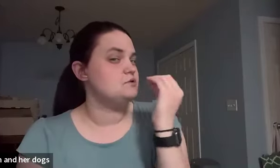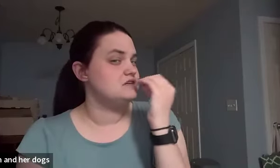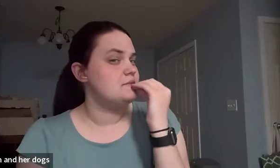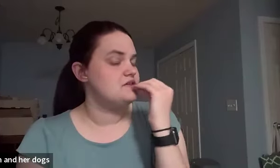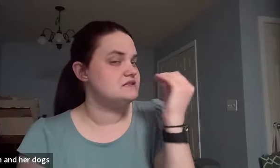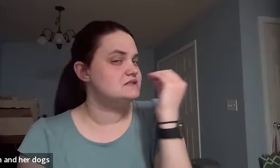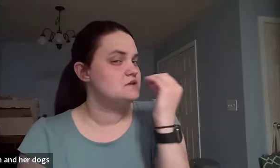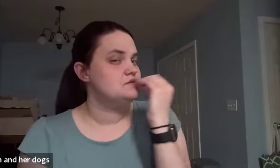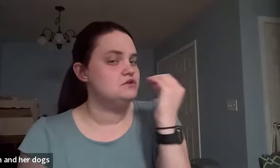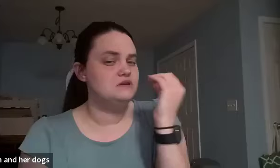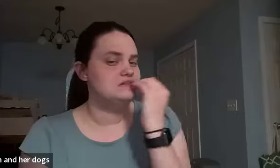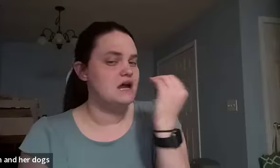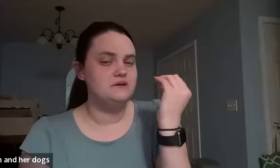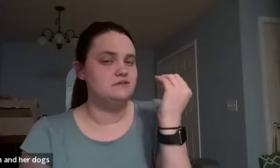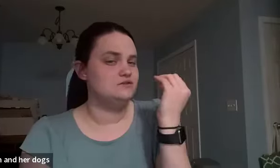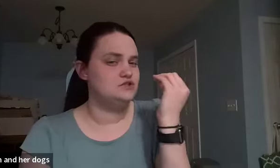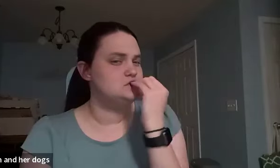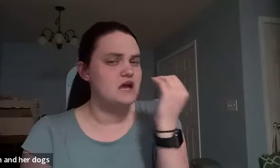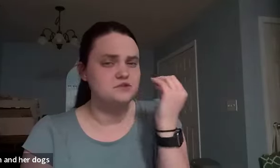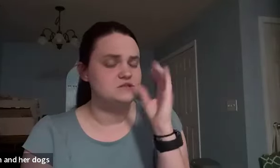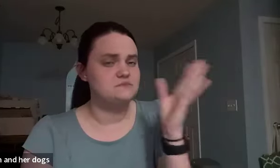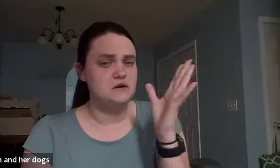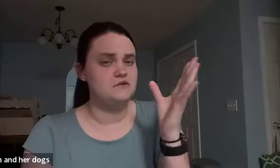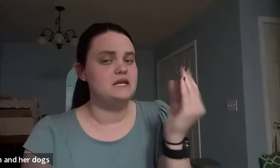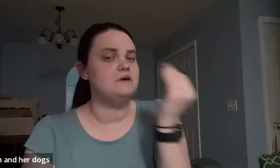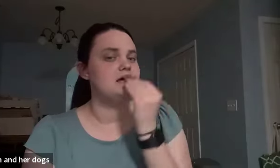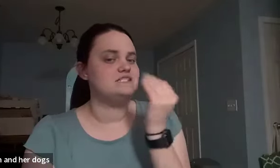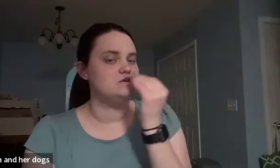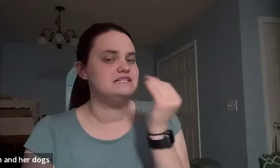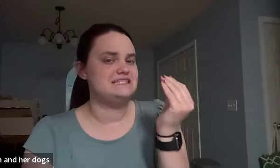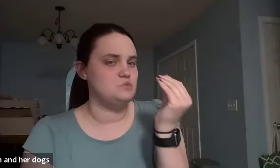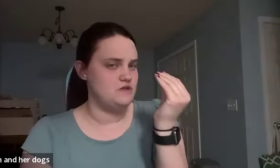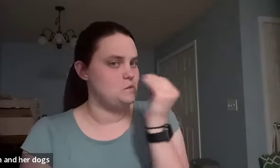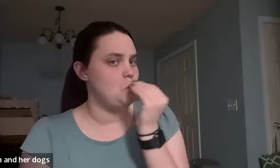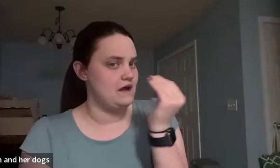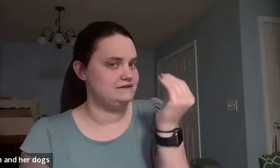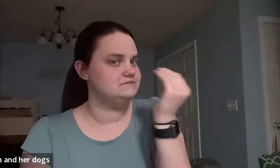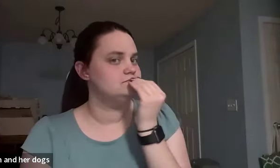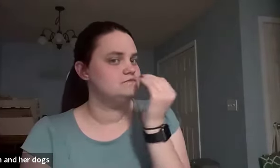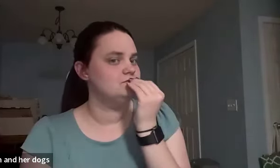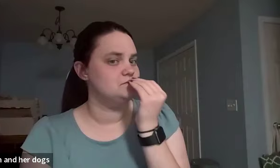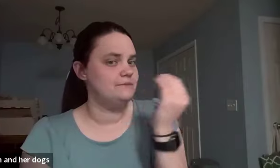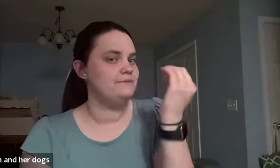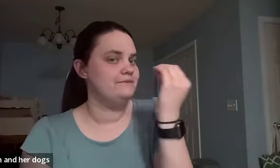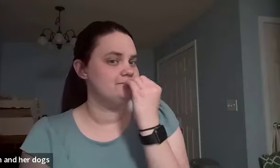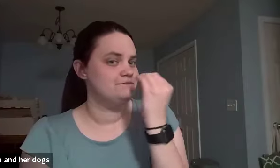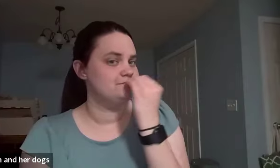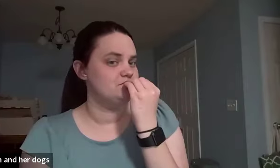double tap this. You can tap it 2 times, 3 times, however many, but as long as it's more than 1. Food,